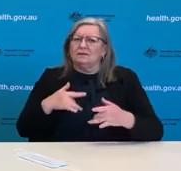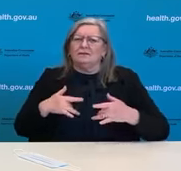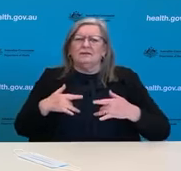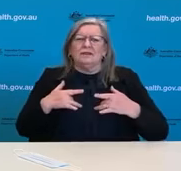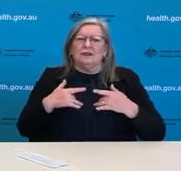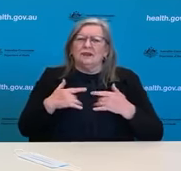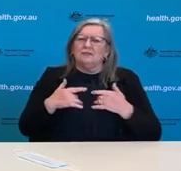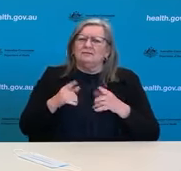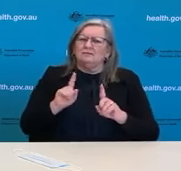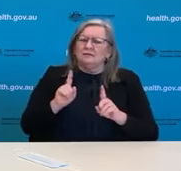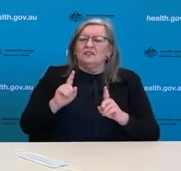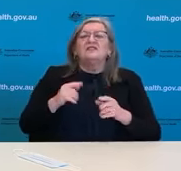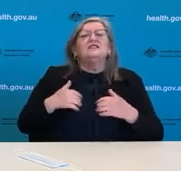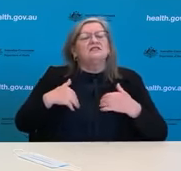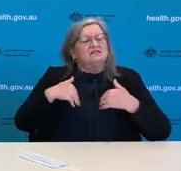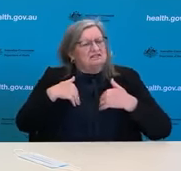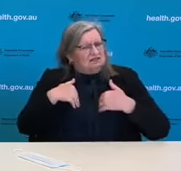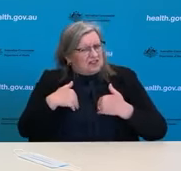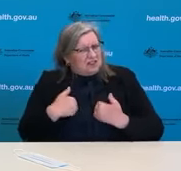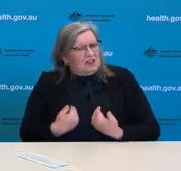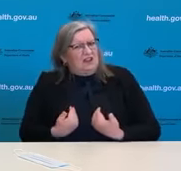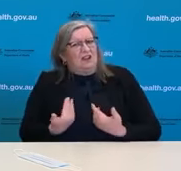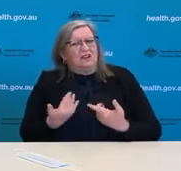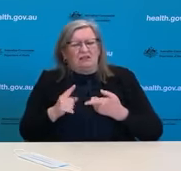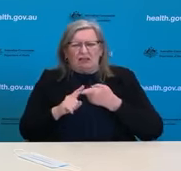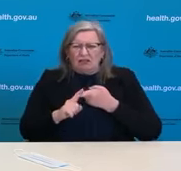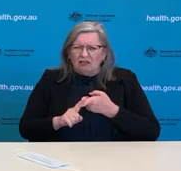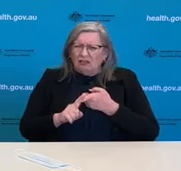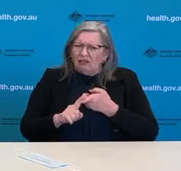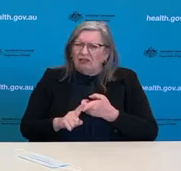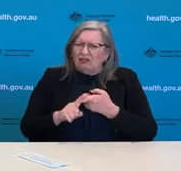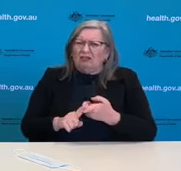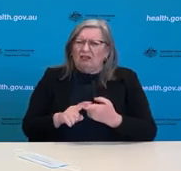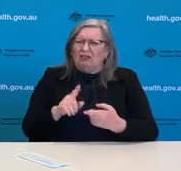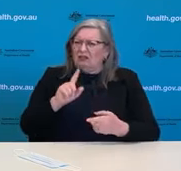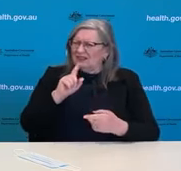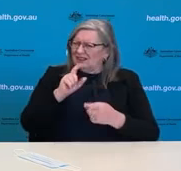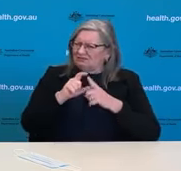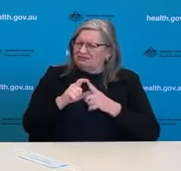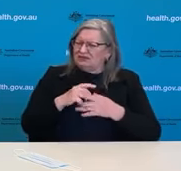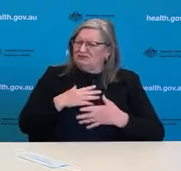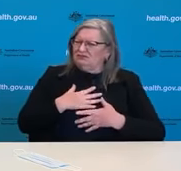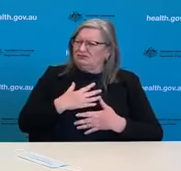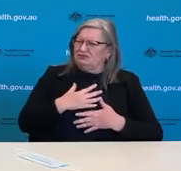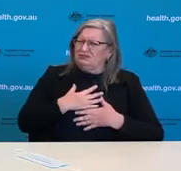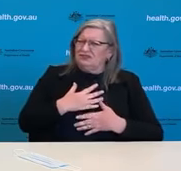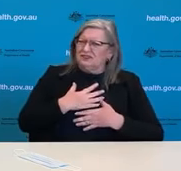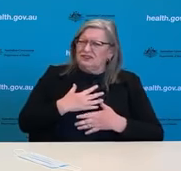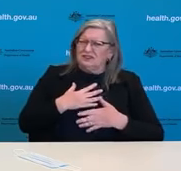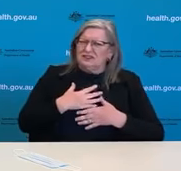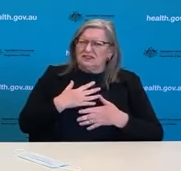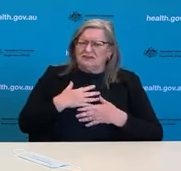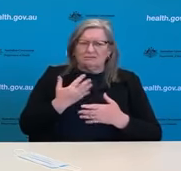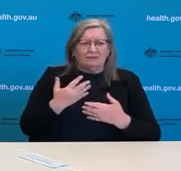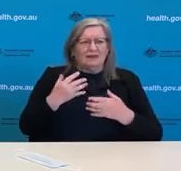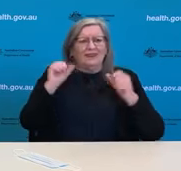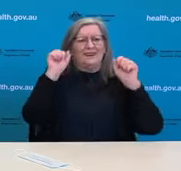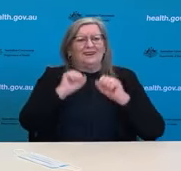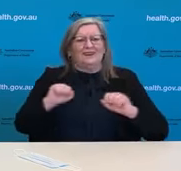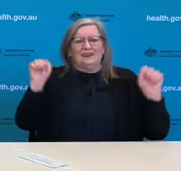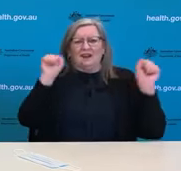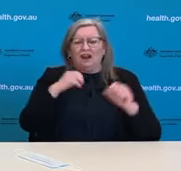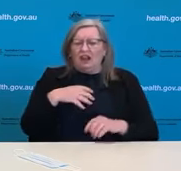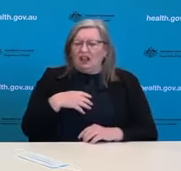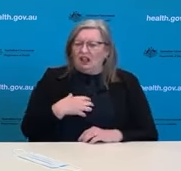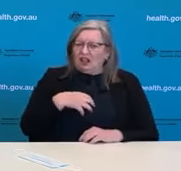very tired or fatigued, being short of breath, not being able to exercise properly,